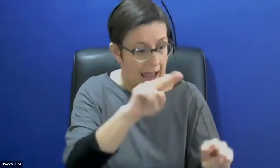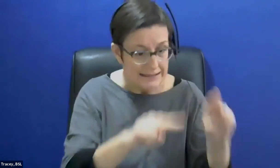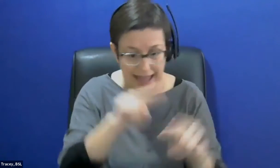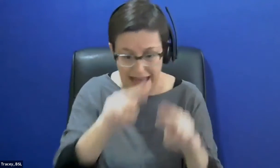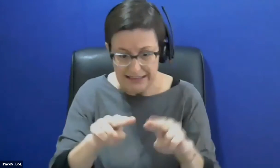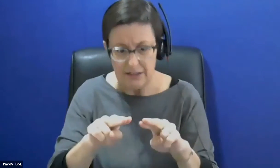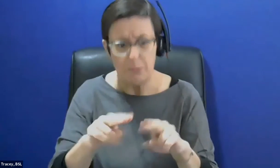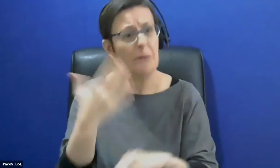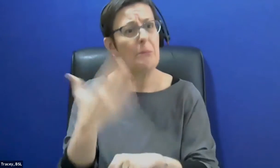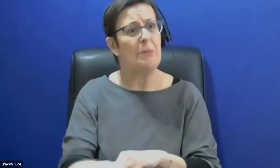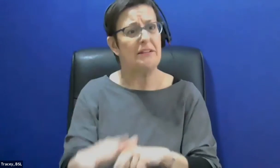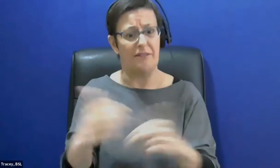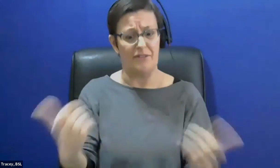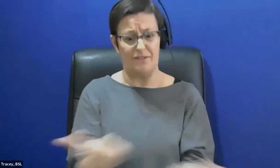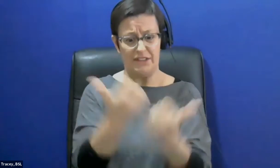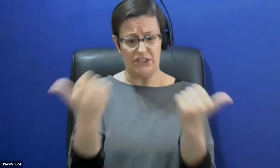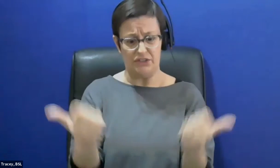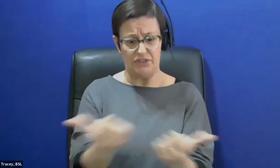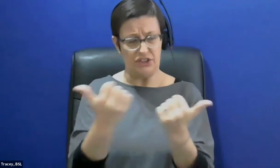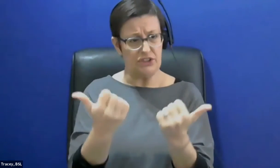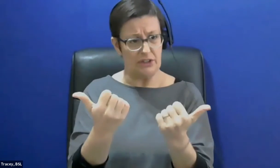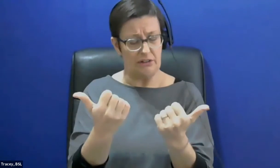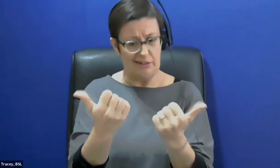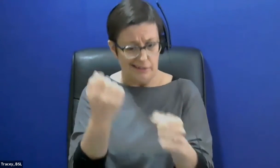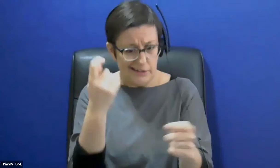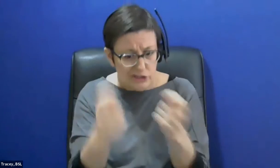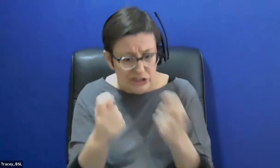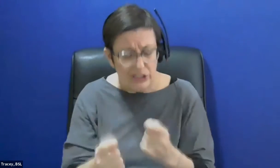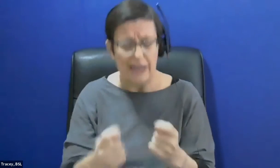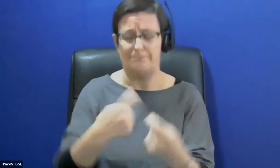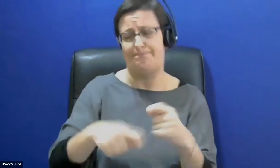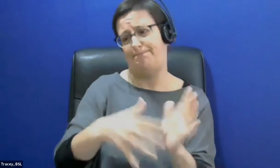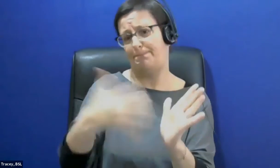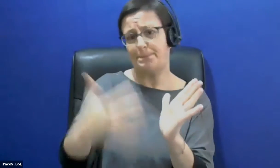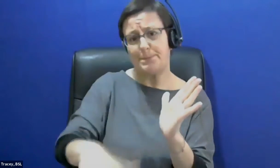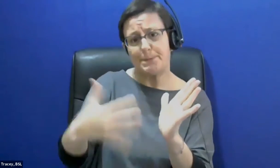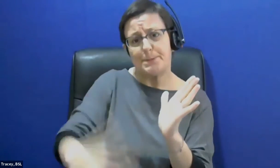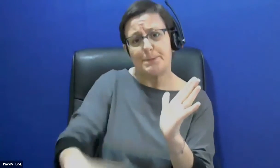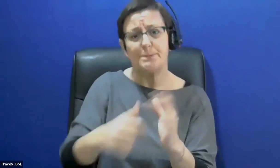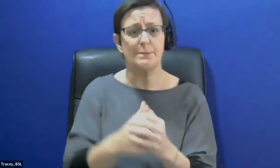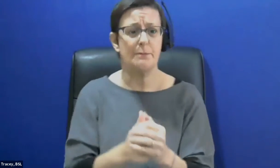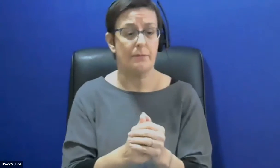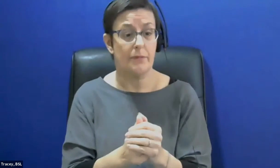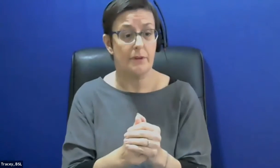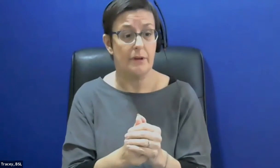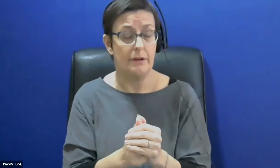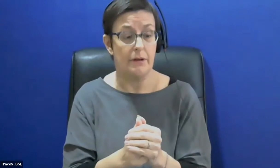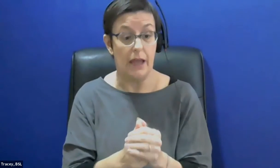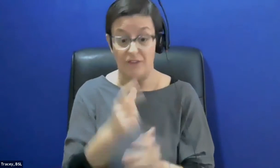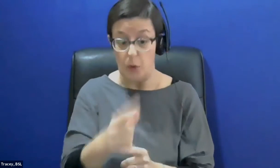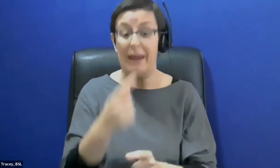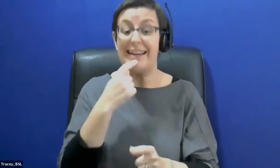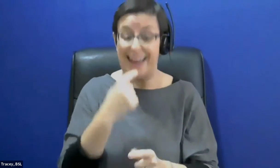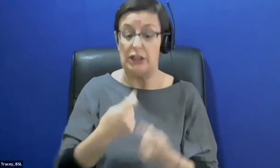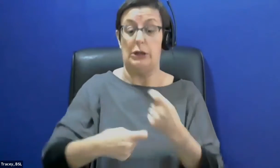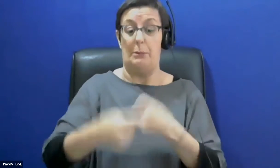means that it's more expensive and more difficult to make those changes. If you can change the system and embed